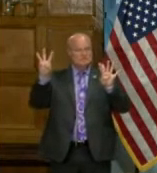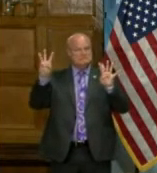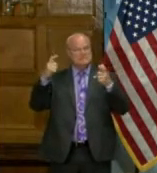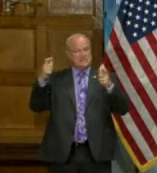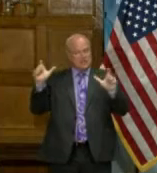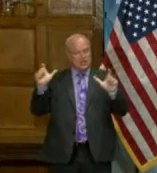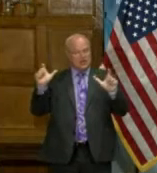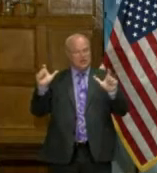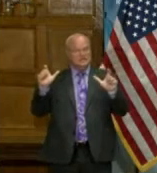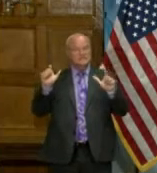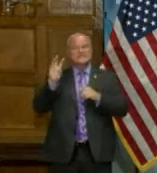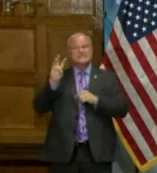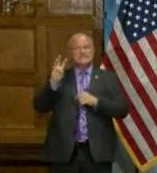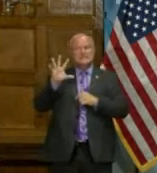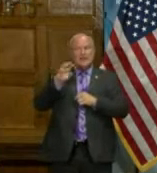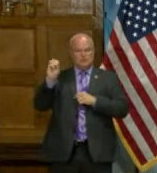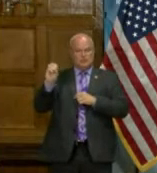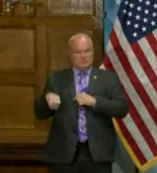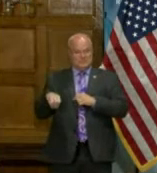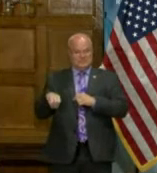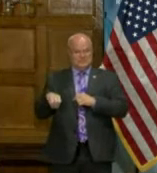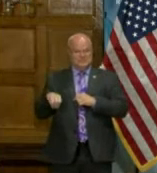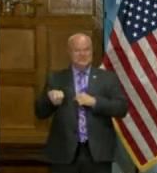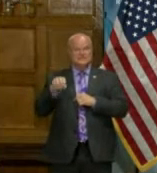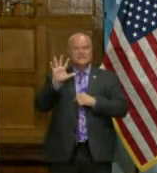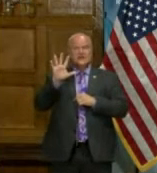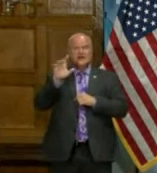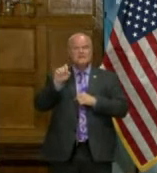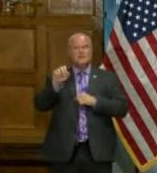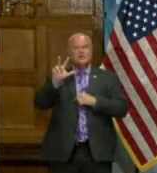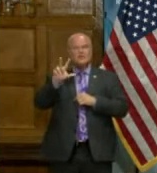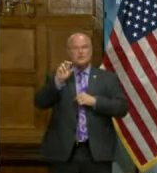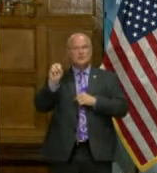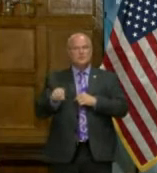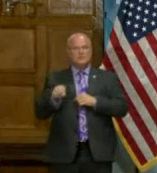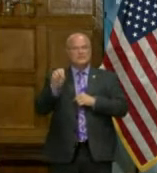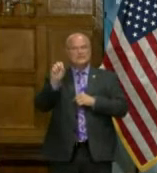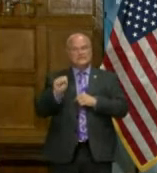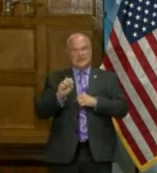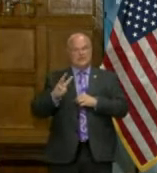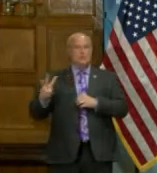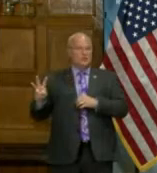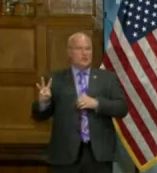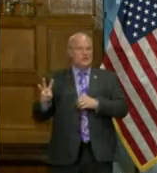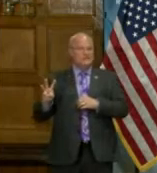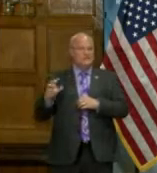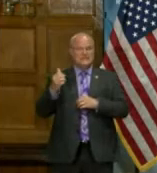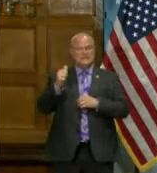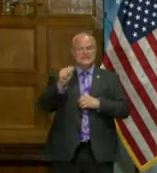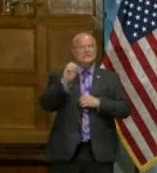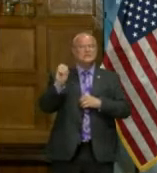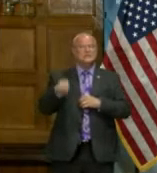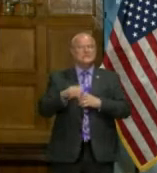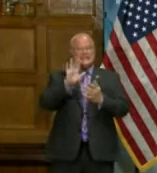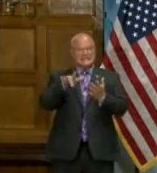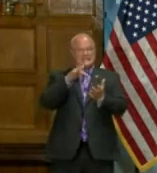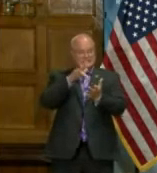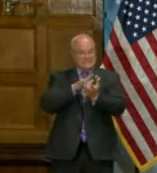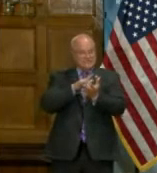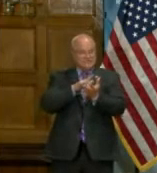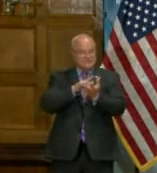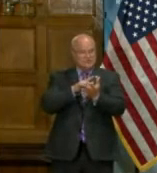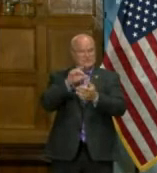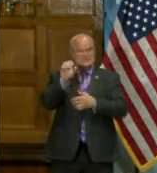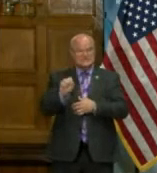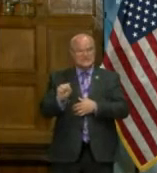but 65% there, 5.3% in Southwest, 10% in the Central, in